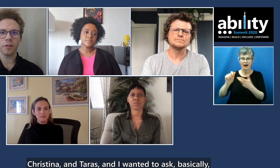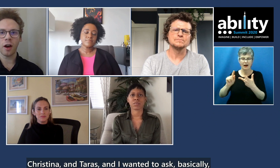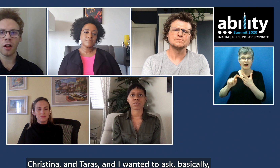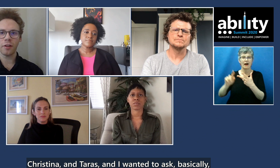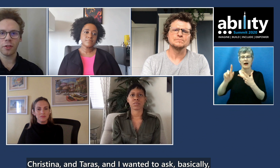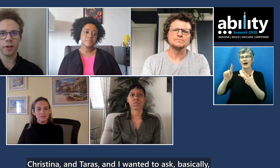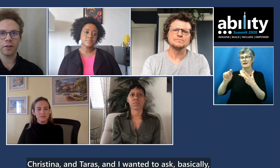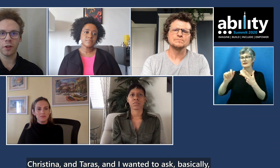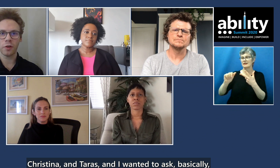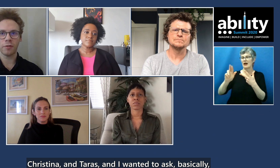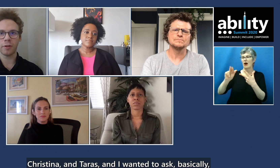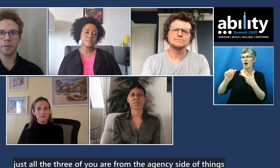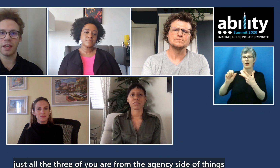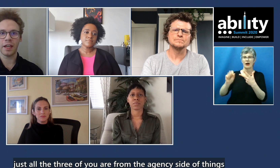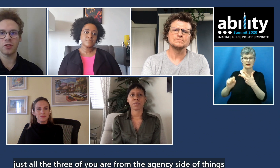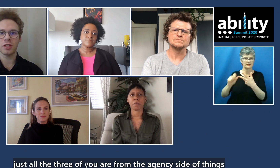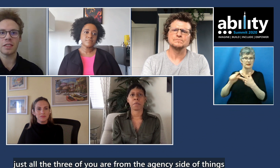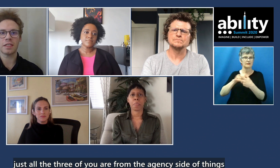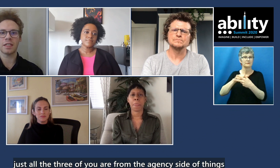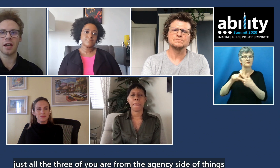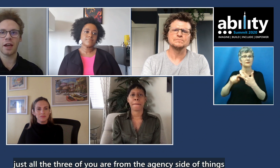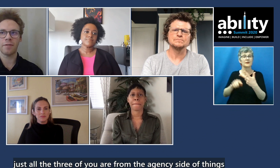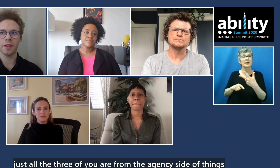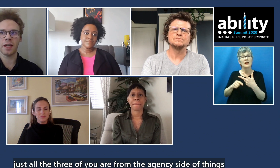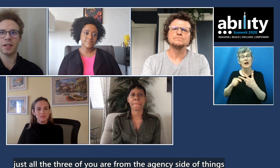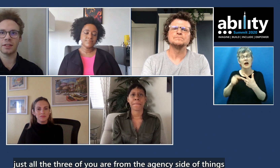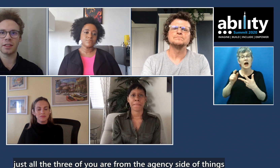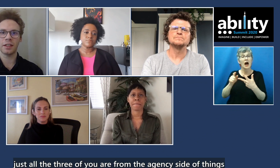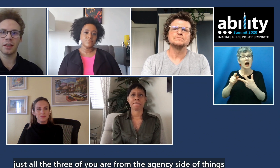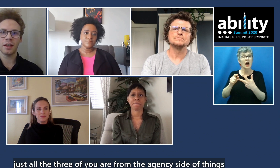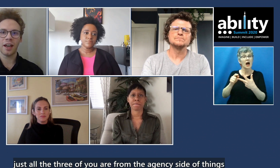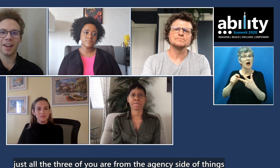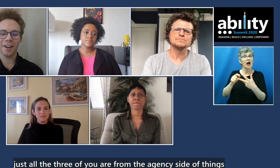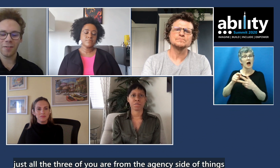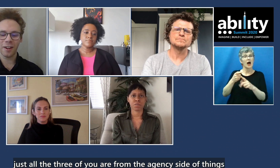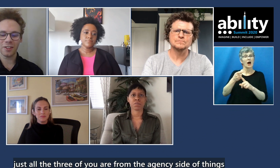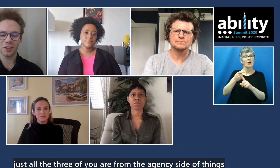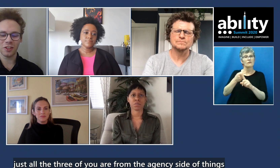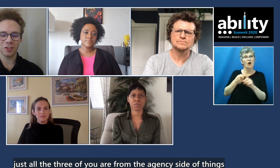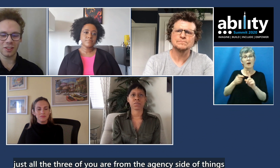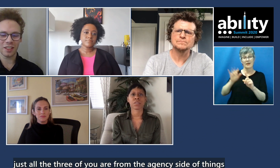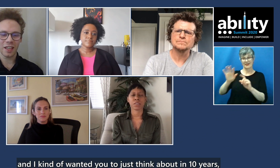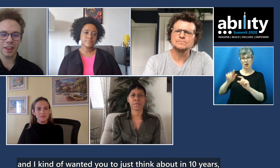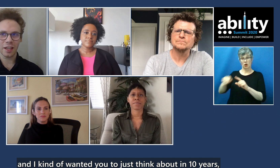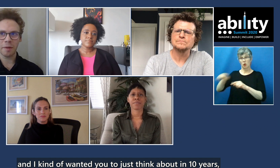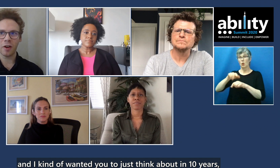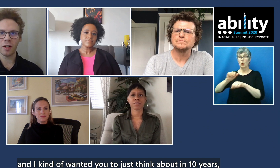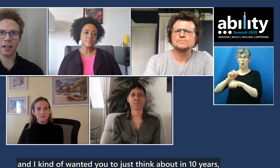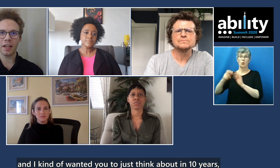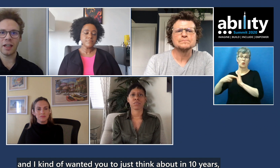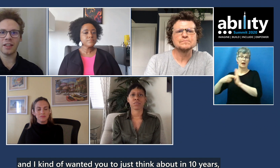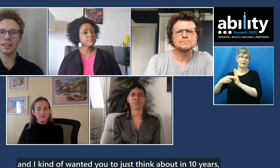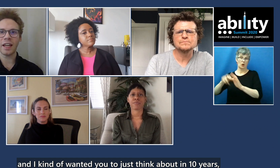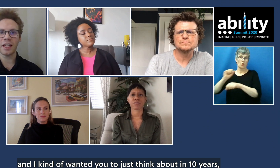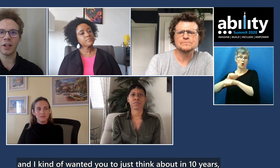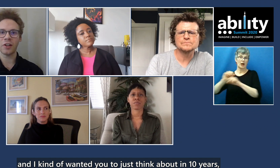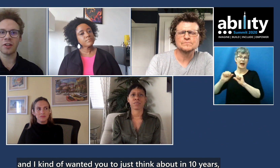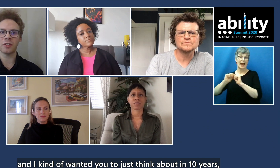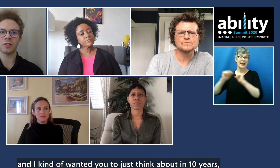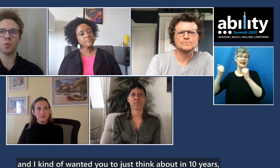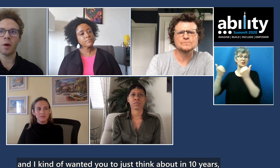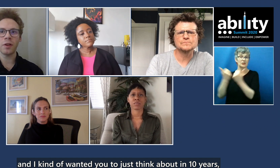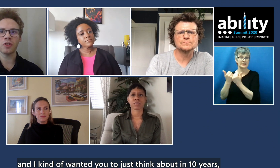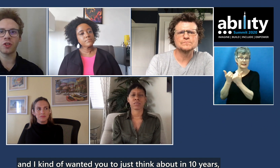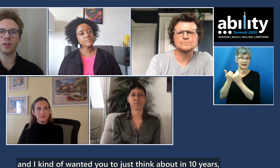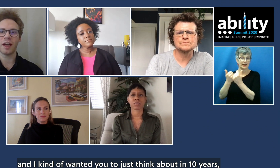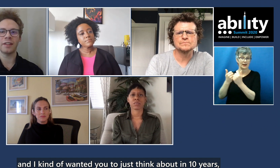just all three of you are from the agency side of things, and I kind of wanted you to just think about, in 10